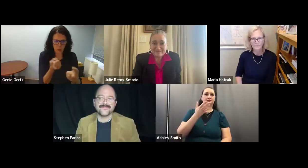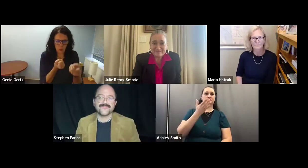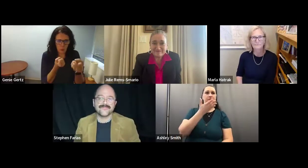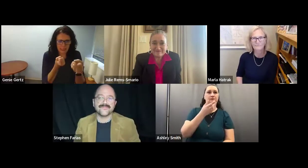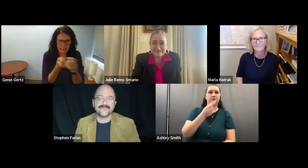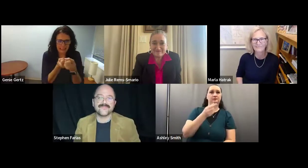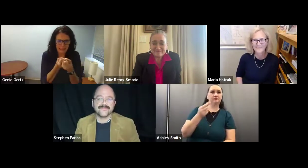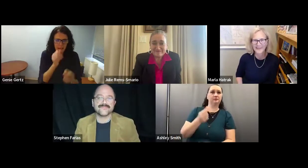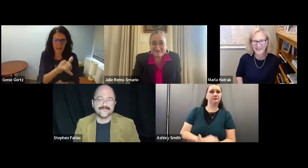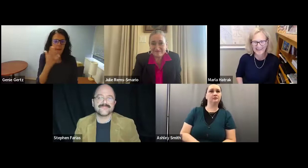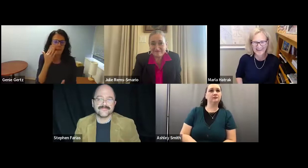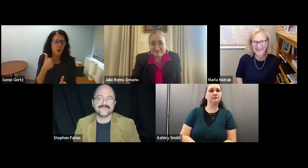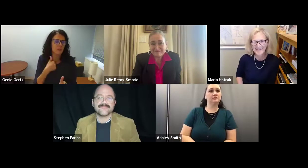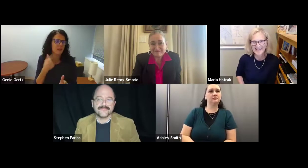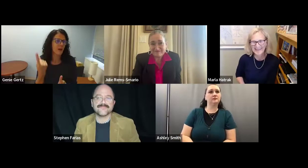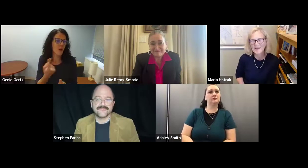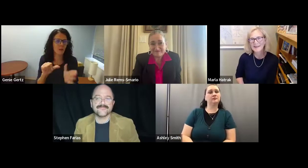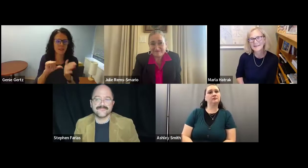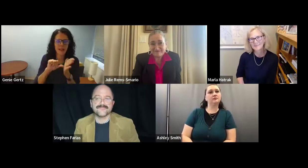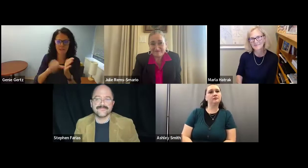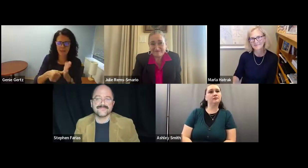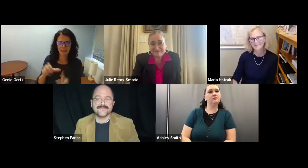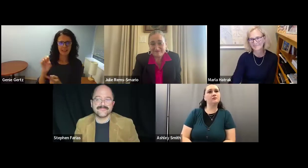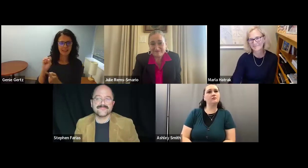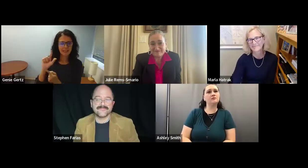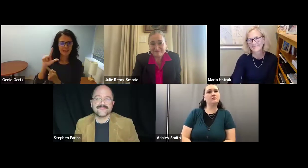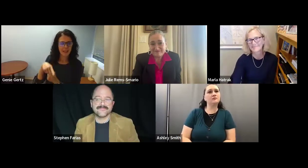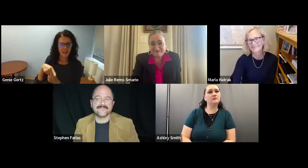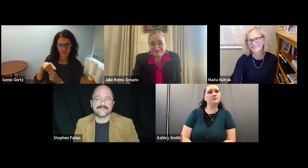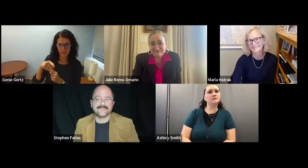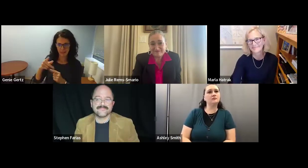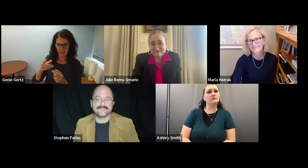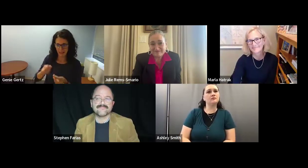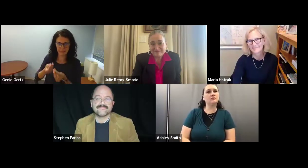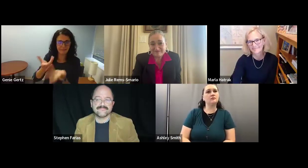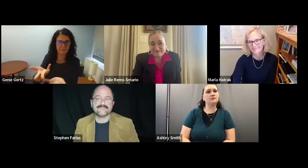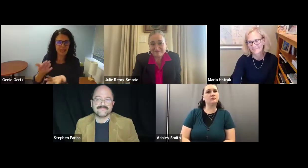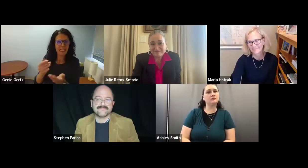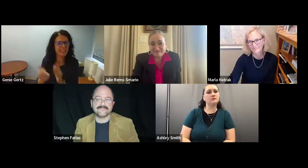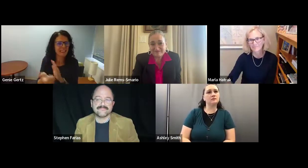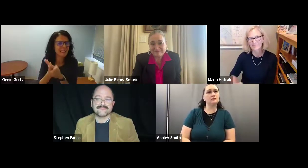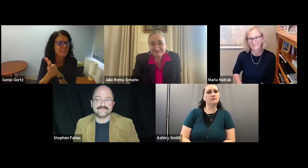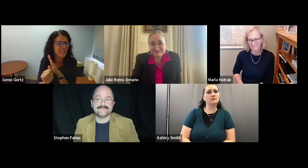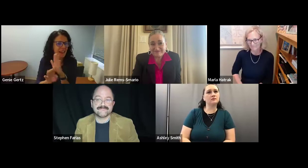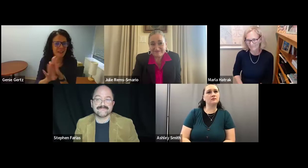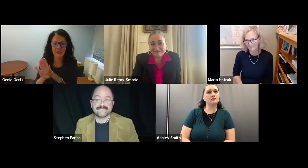development of language and identity. Yeah, I completely support that because I'm very impressed with the SLPs who come